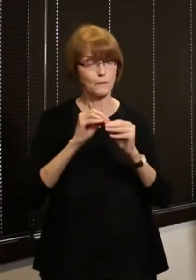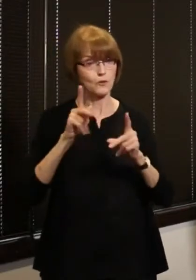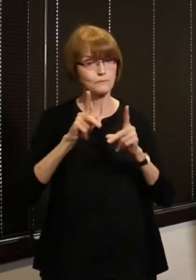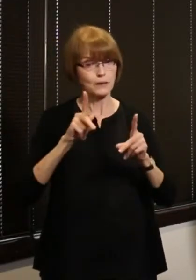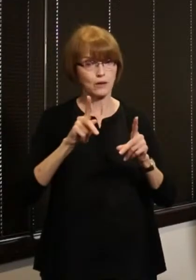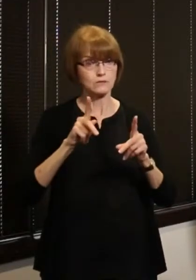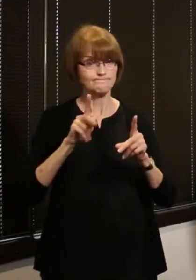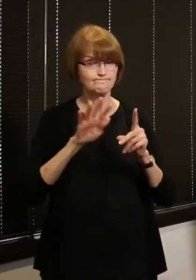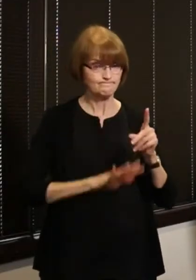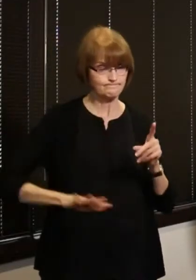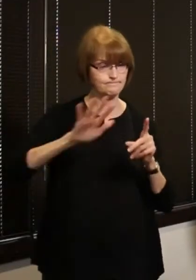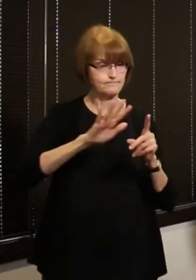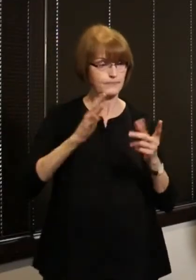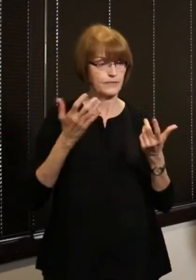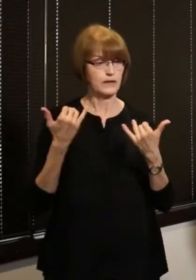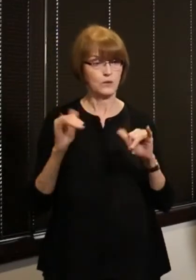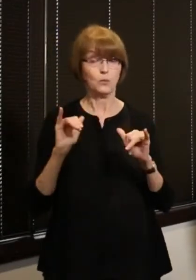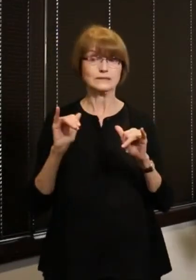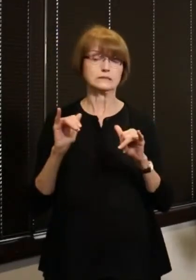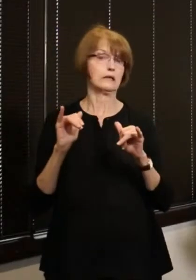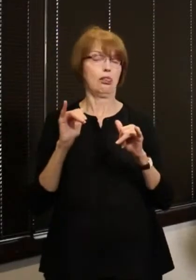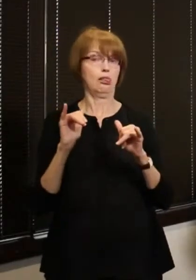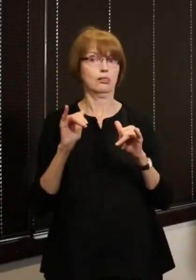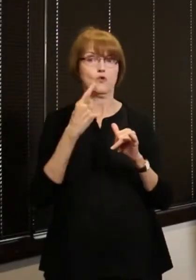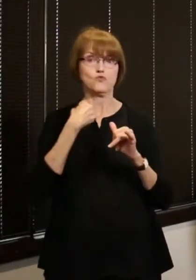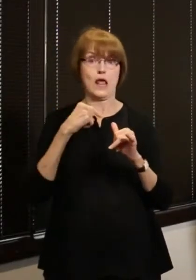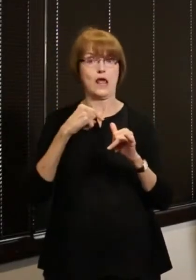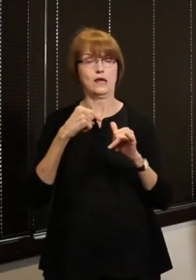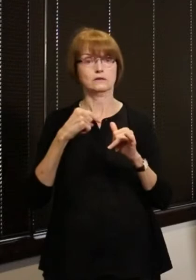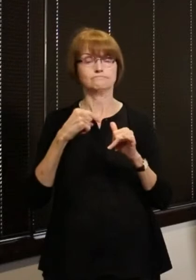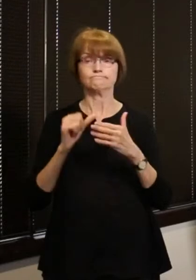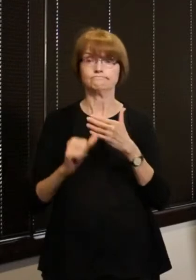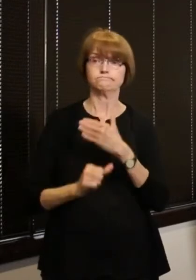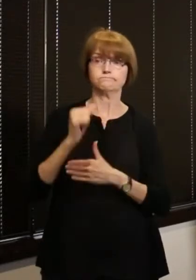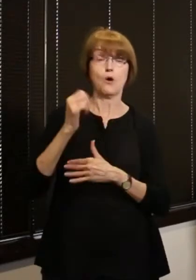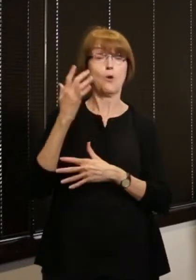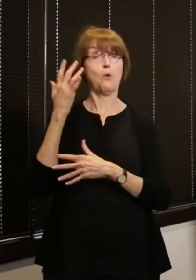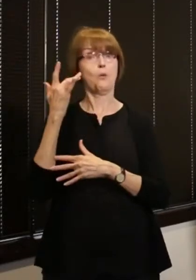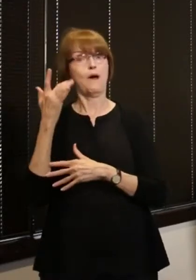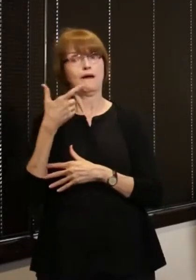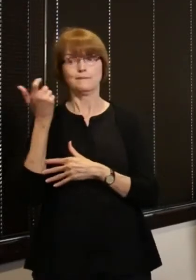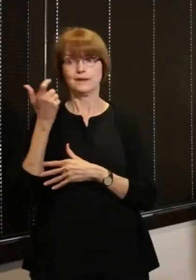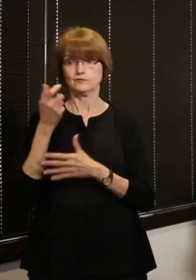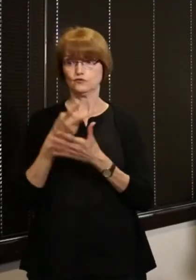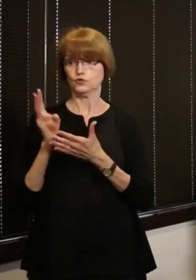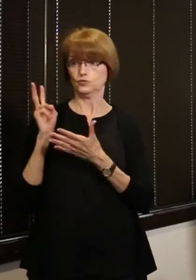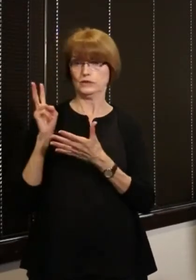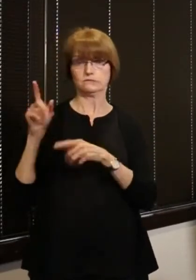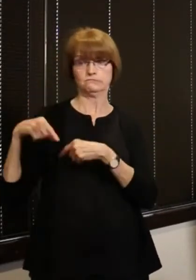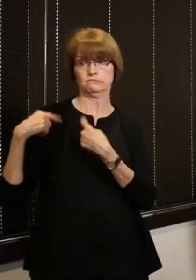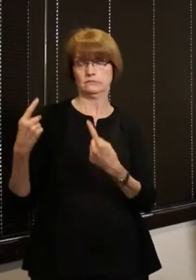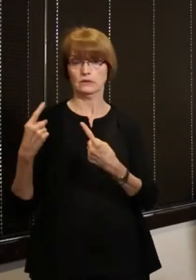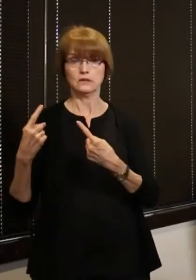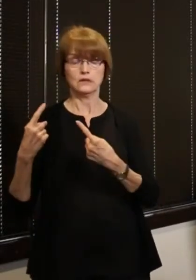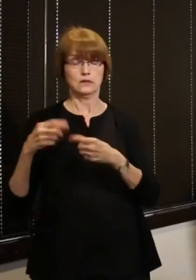area there. And that's really a result of all of those cases that we've seen accumulate over the last 2 weeks. And so we still have a